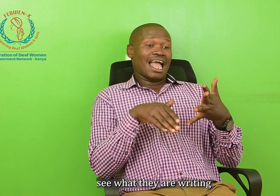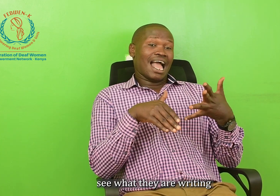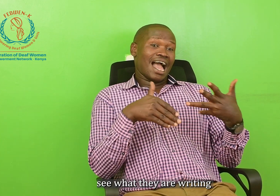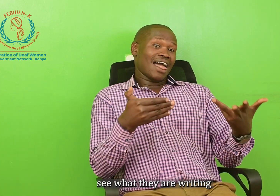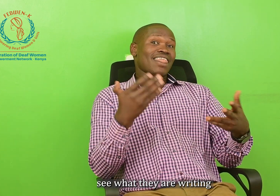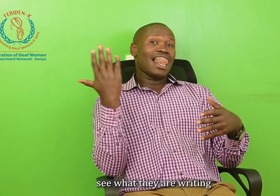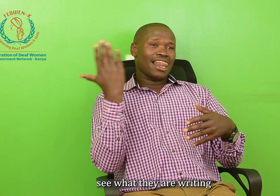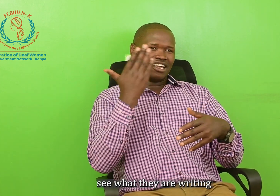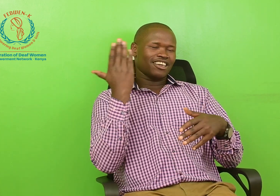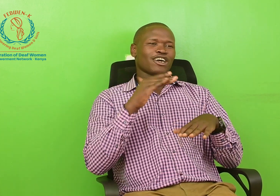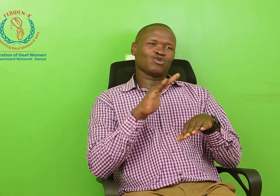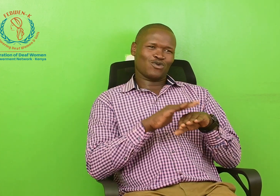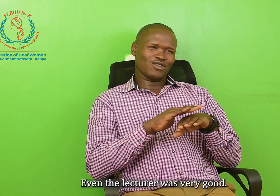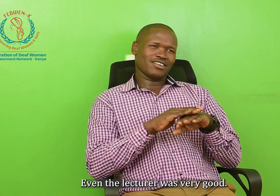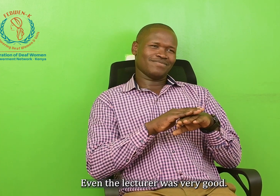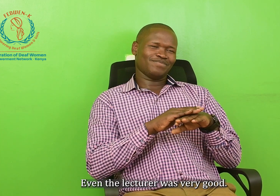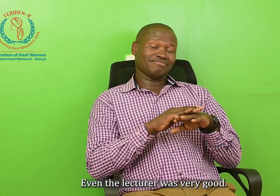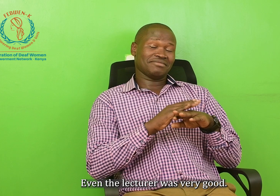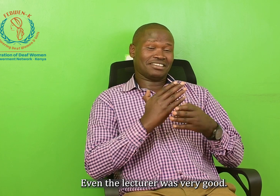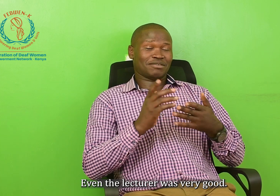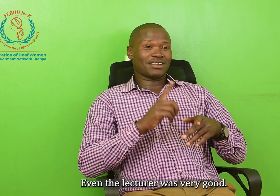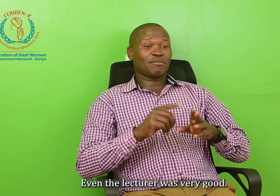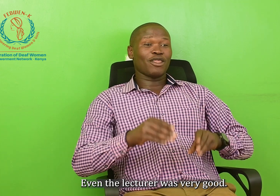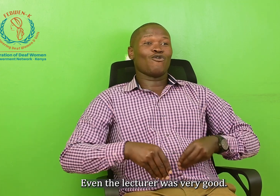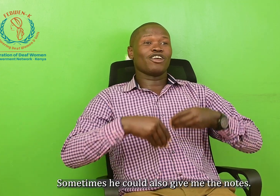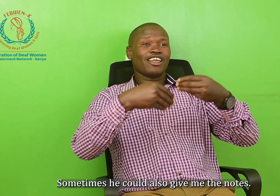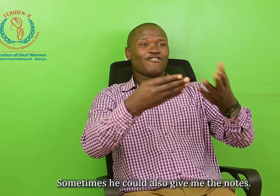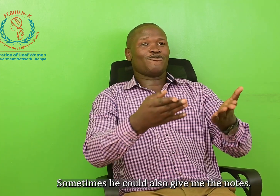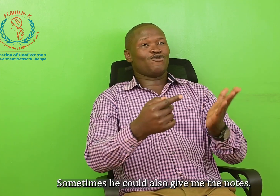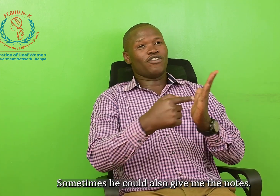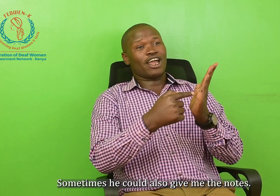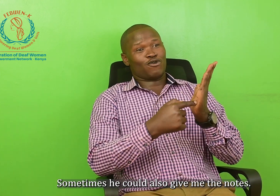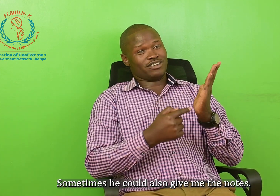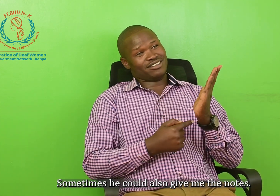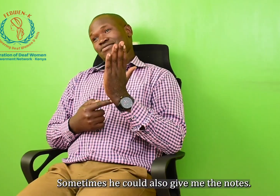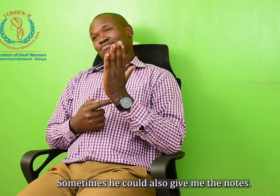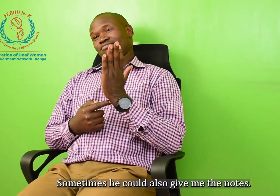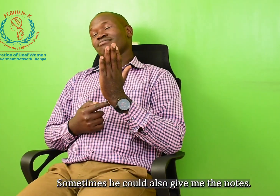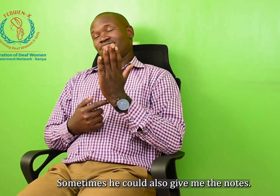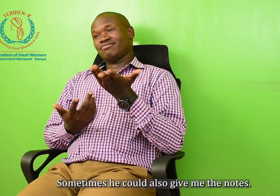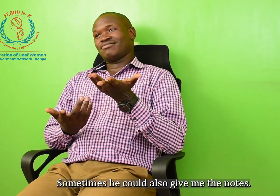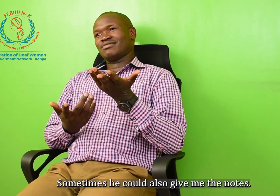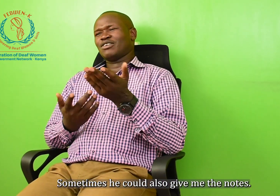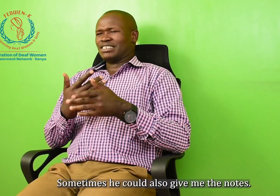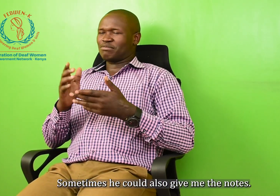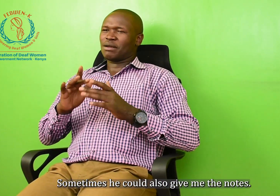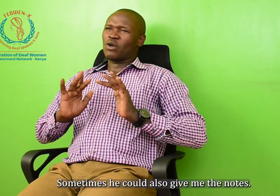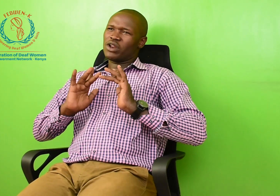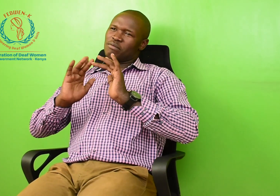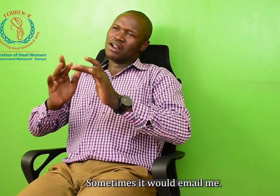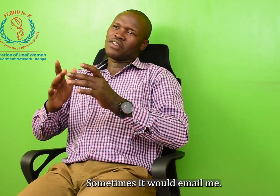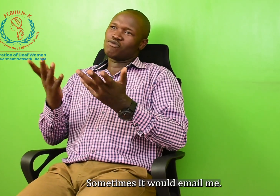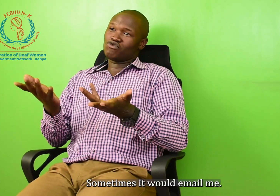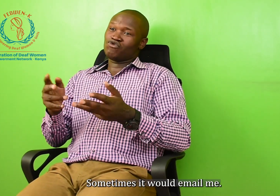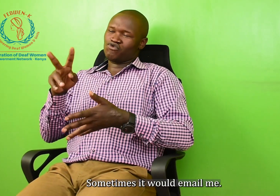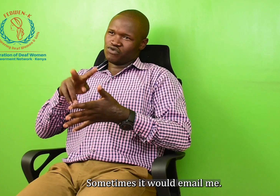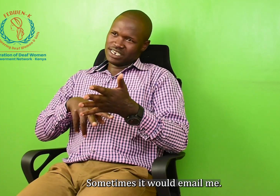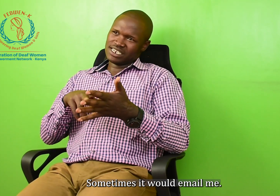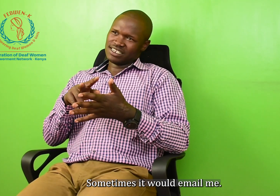that and everything. Even the lecturers were very good. Sometimes he could also give me the notes. Sometimes he could email me.